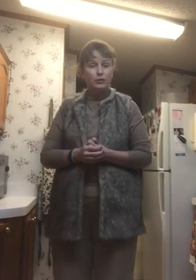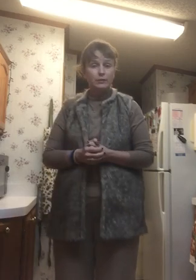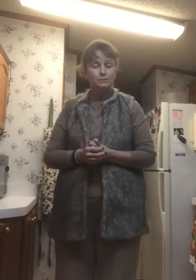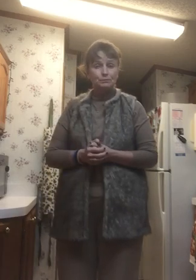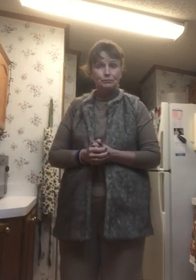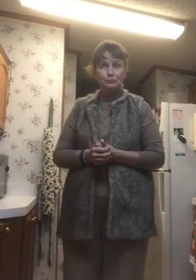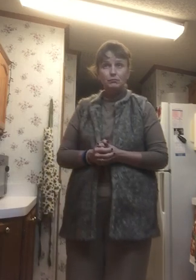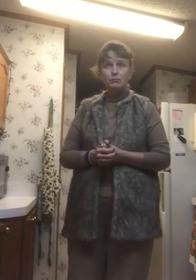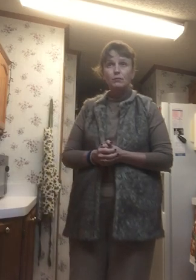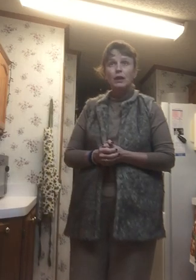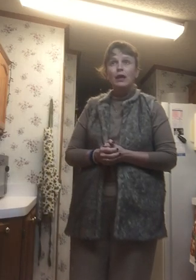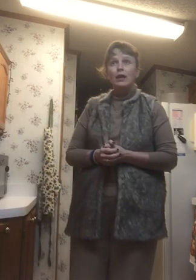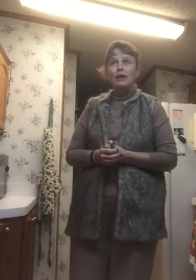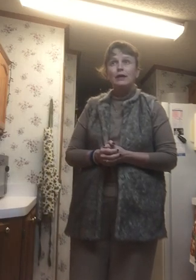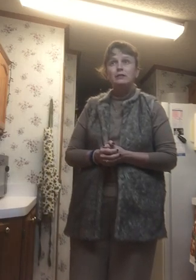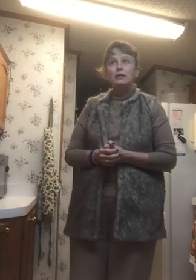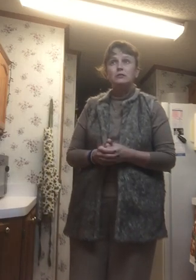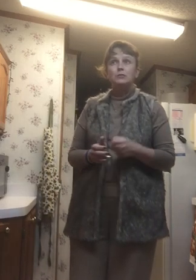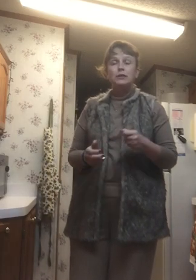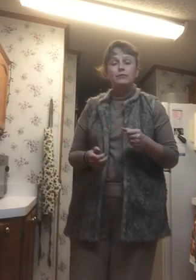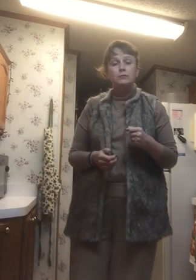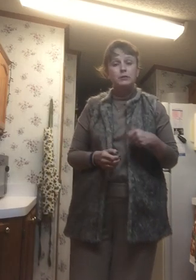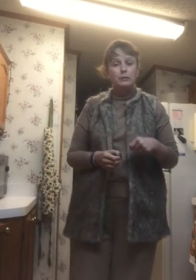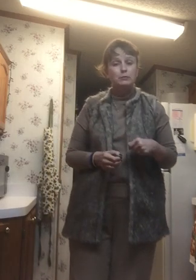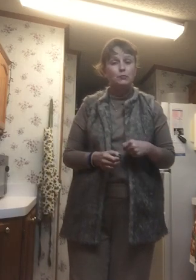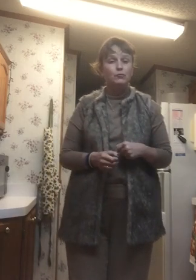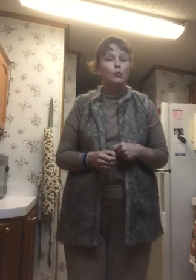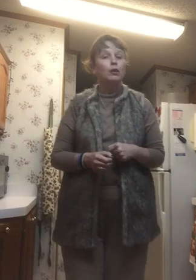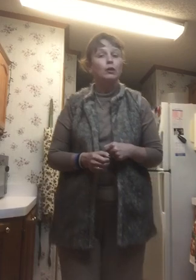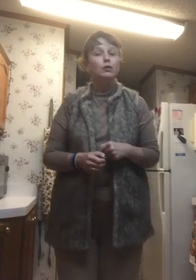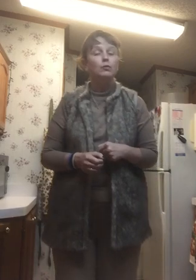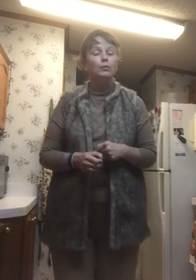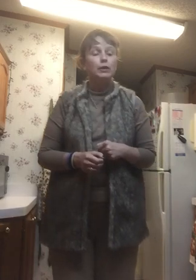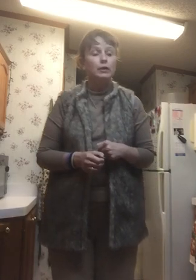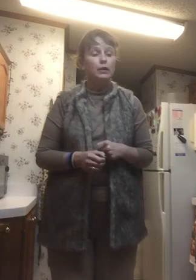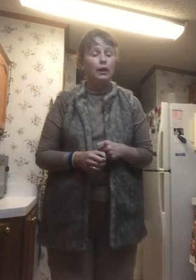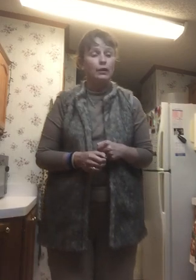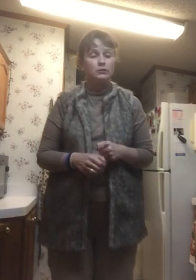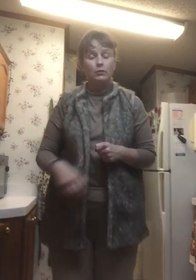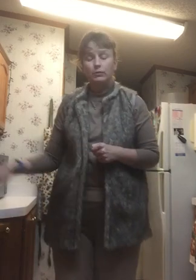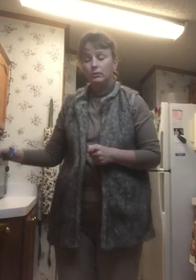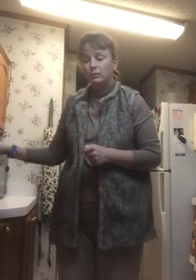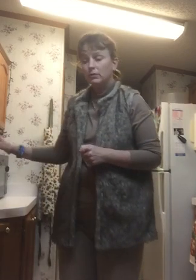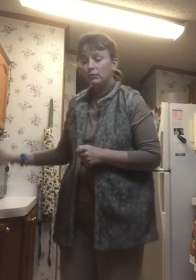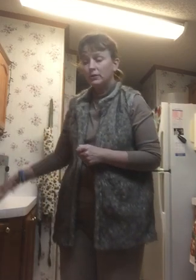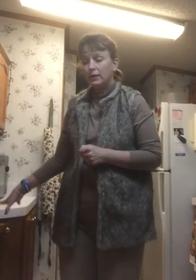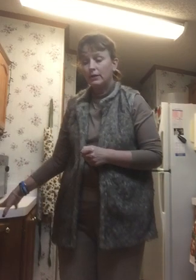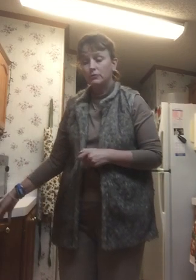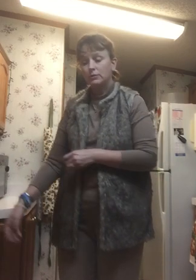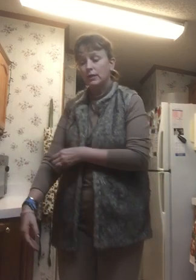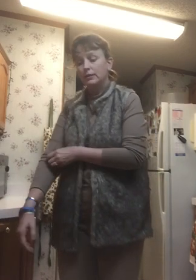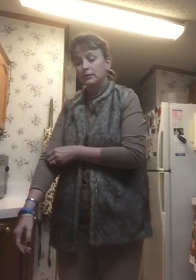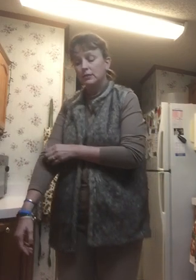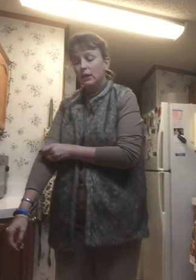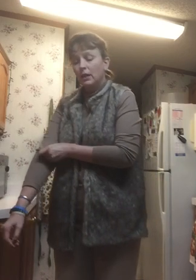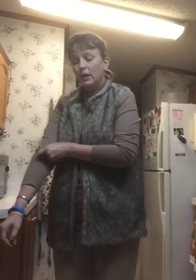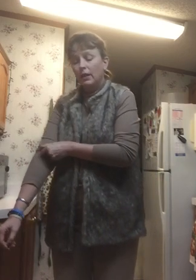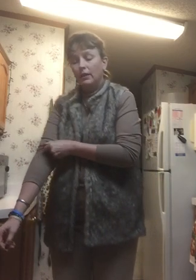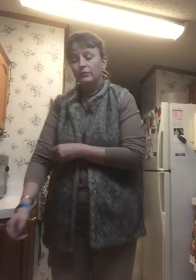started. And I just want to give you some tips before we start with learning the actual signs. The